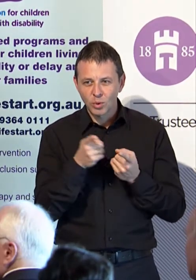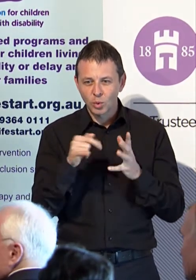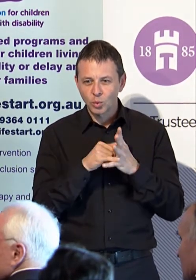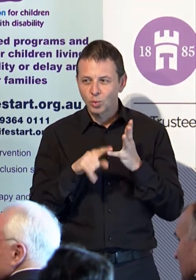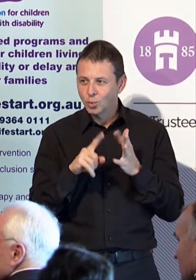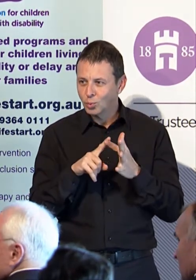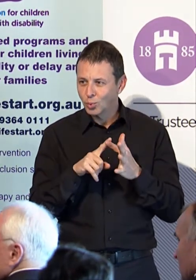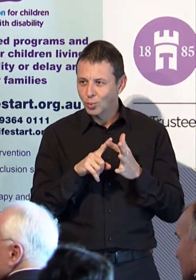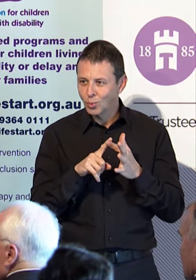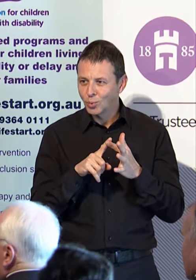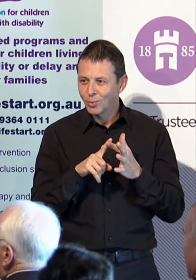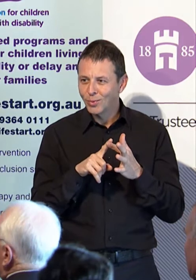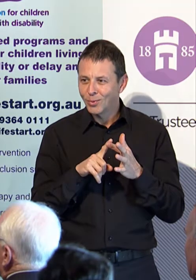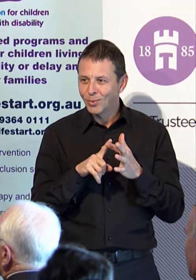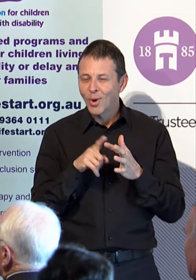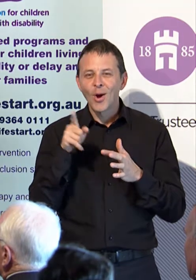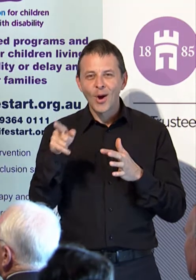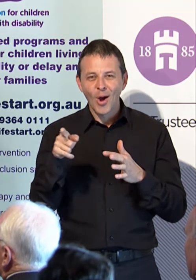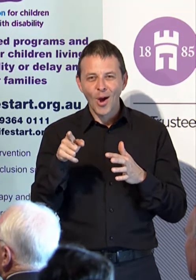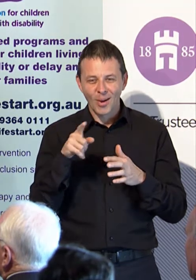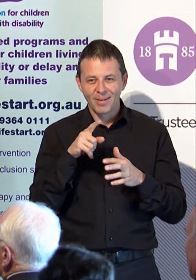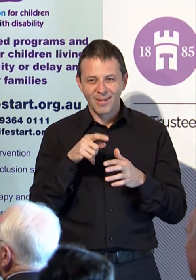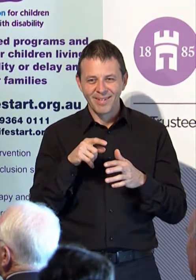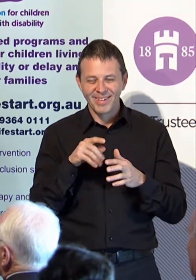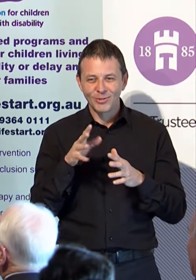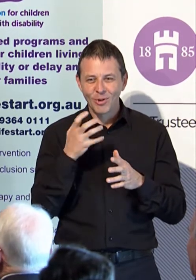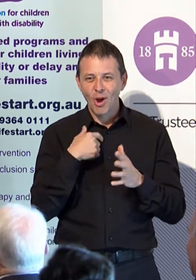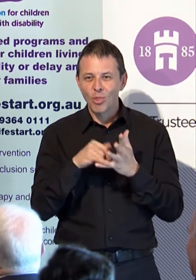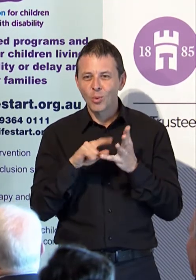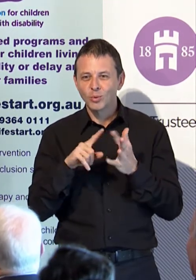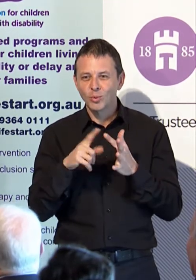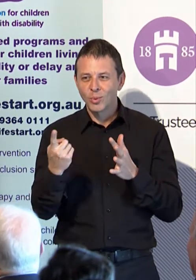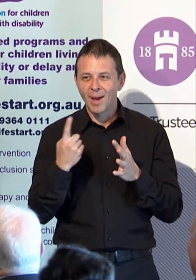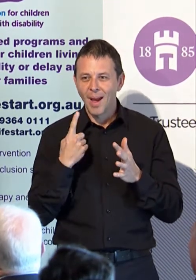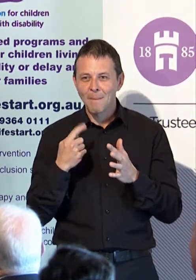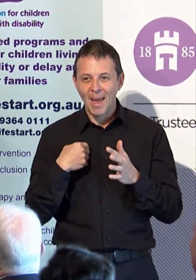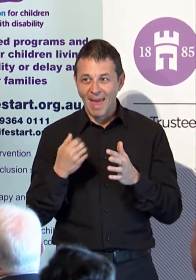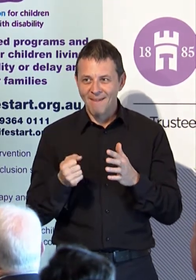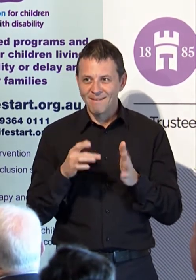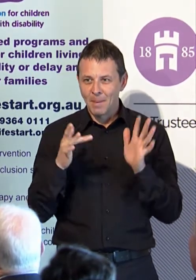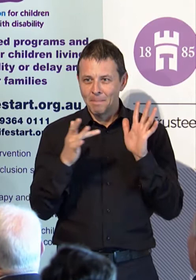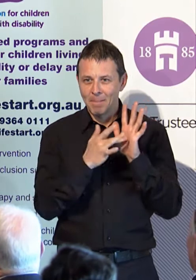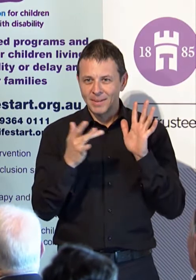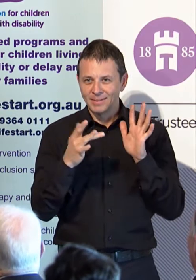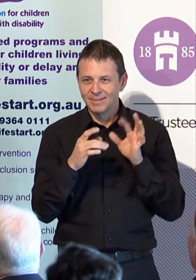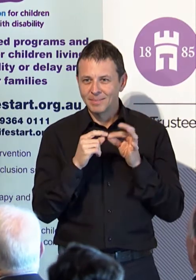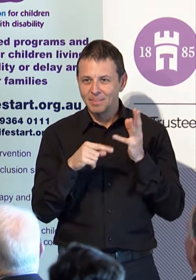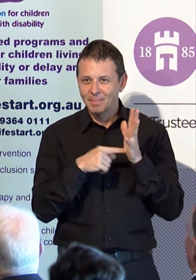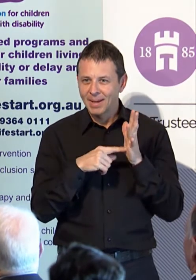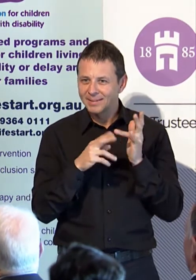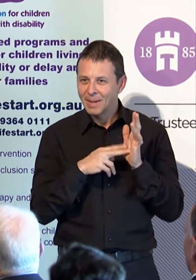more. No? No? I'm going to press. Oh, there is a button. A button. Now, can I just say, before you do this, I just want to warn